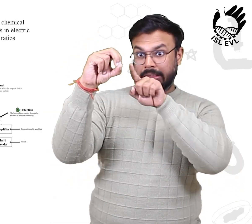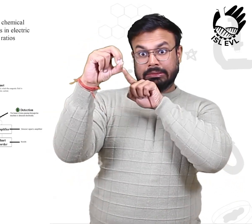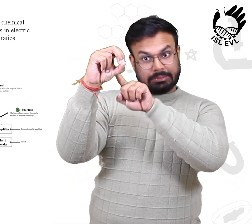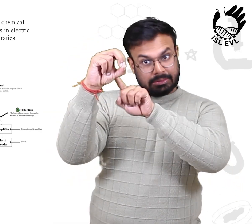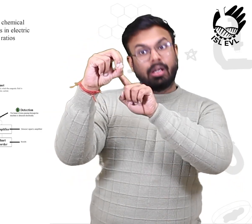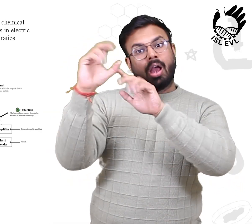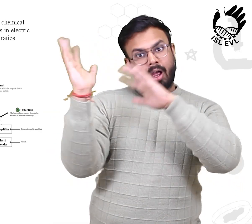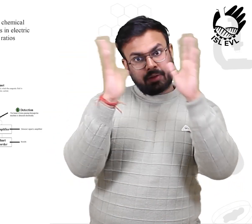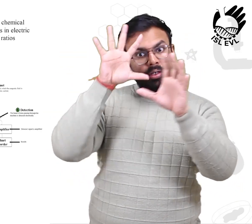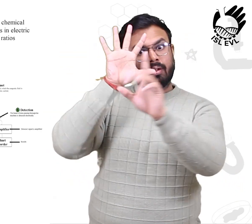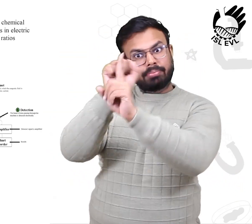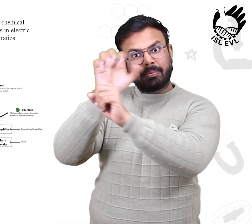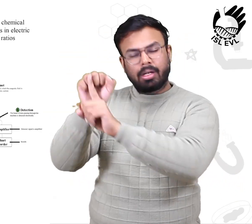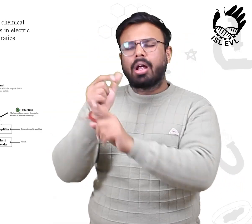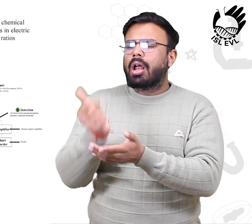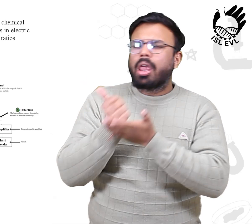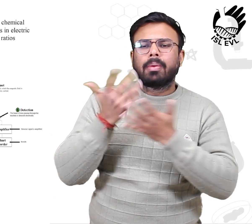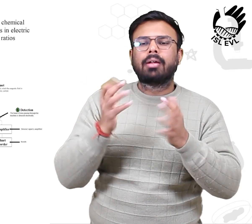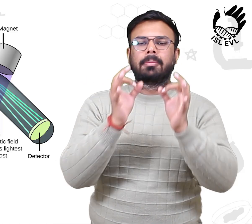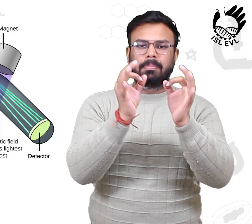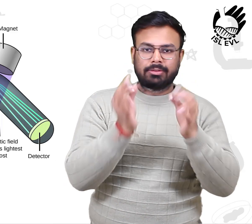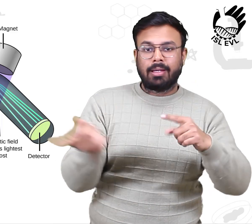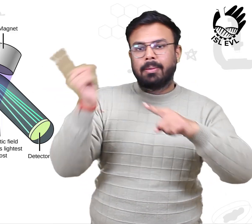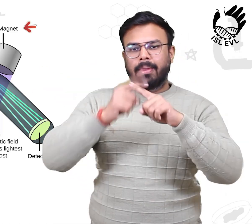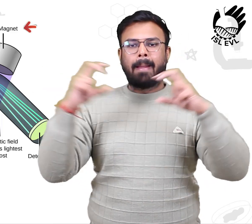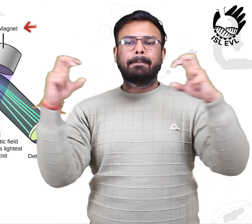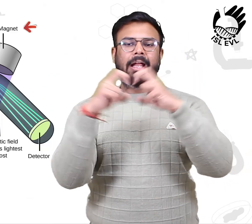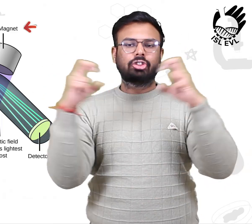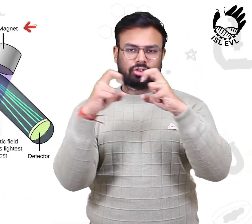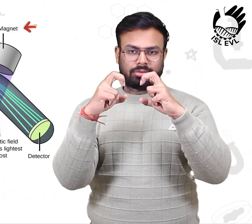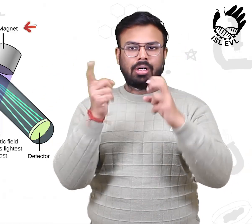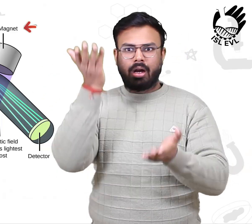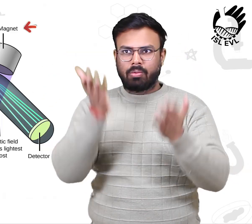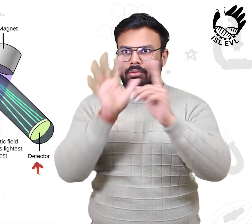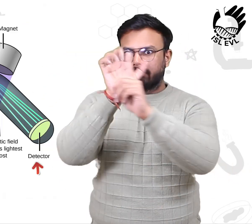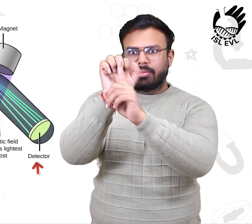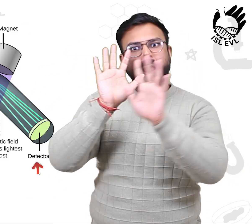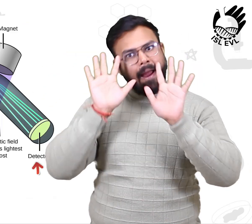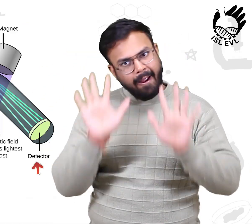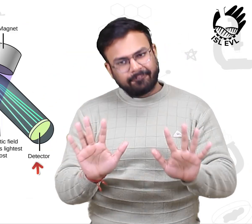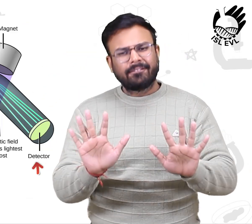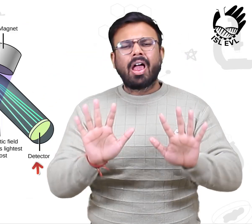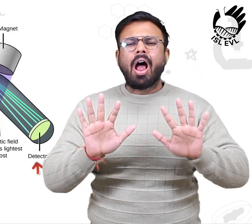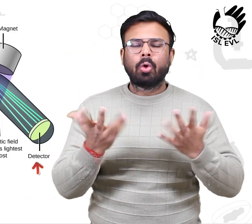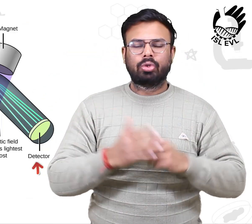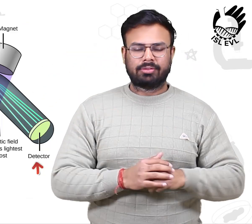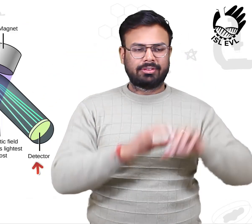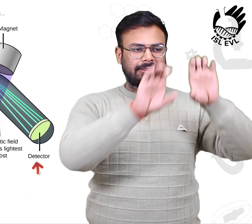of gaseous ions in electric and magnetic fields according to their mass to